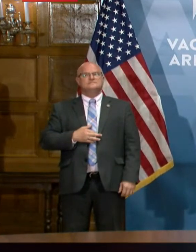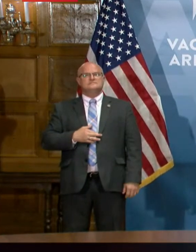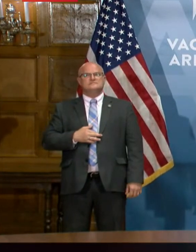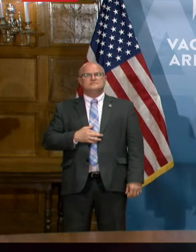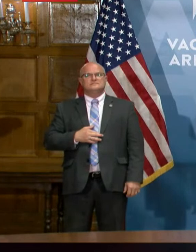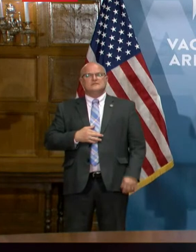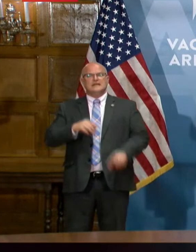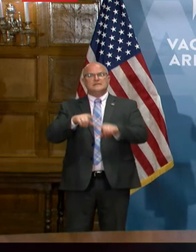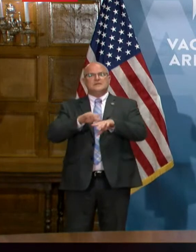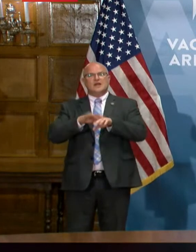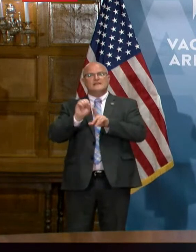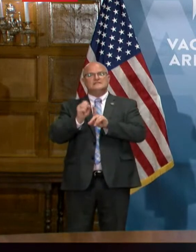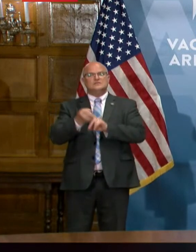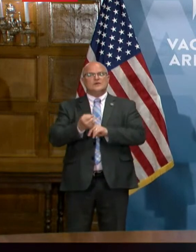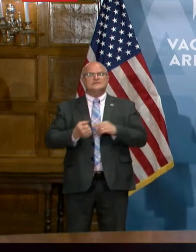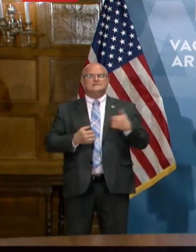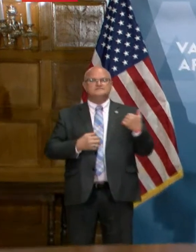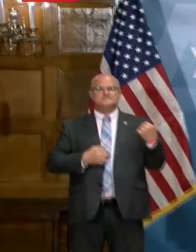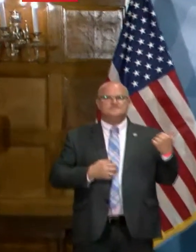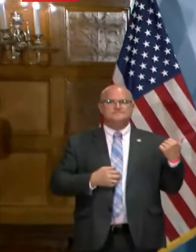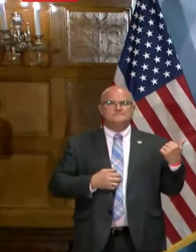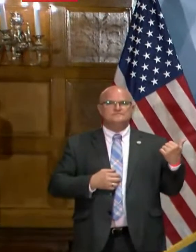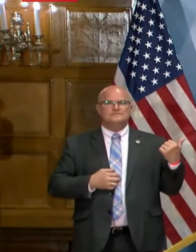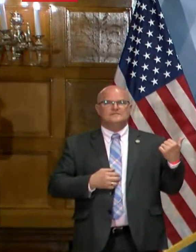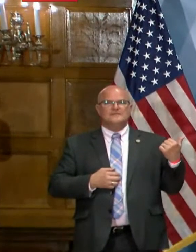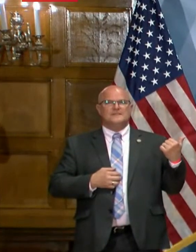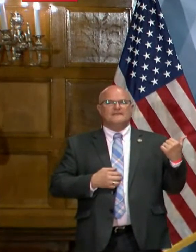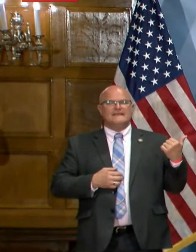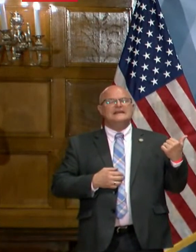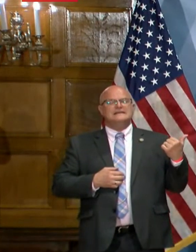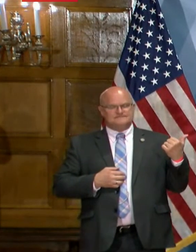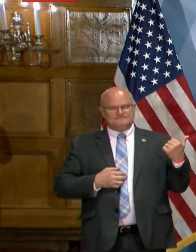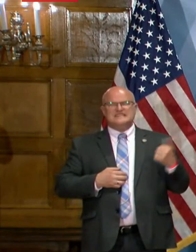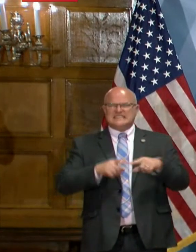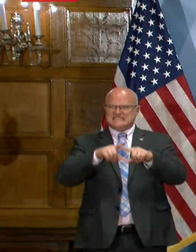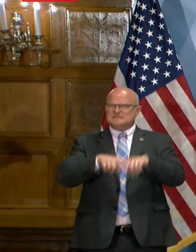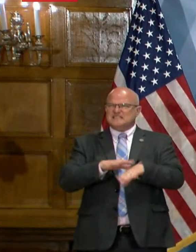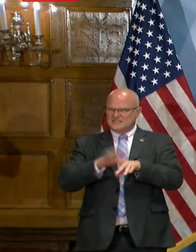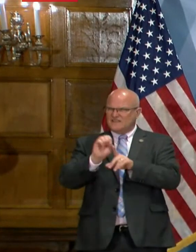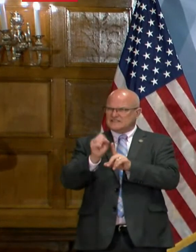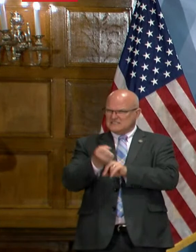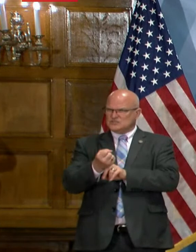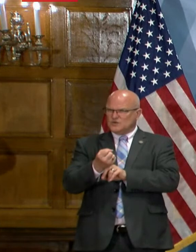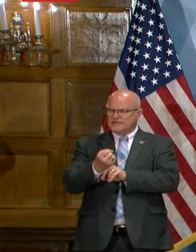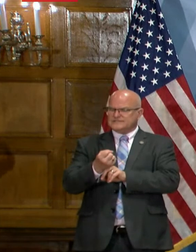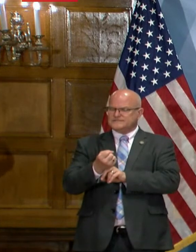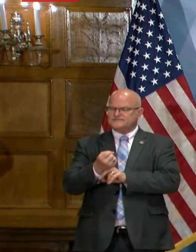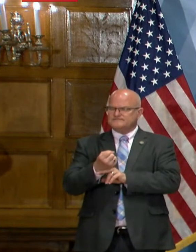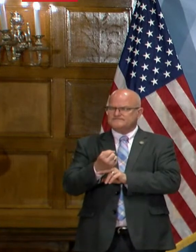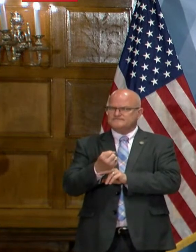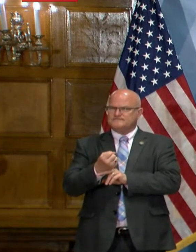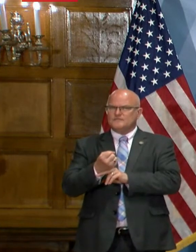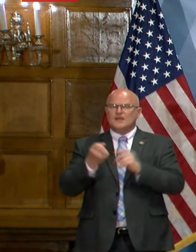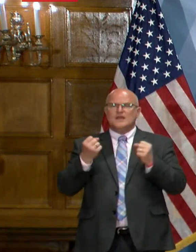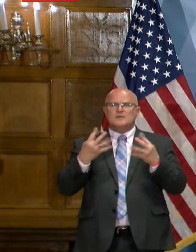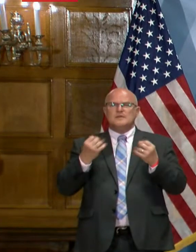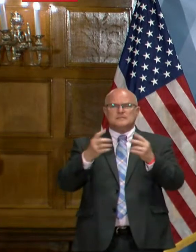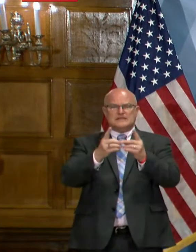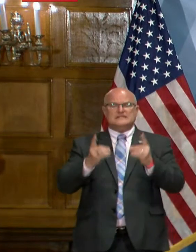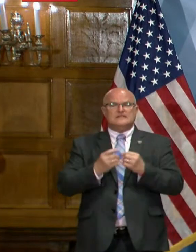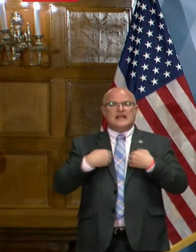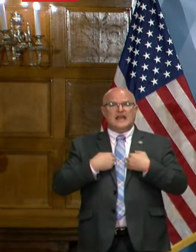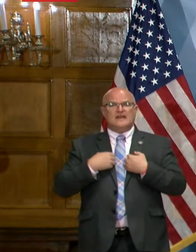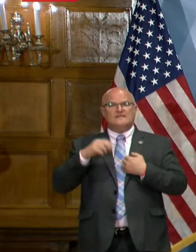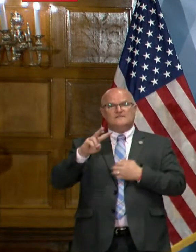depending on their situation? Well, it certainly depends on the situation. A lot of districts have